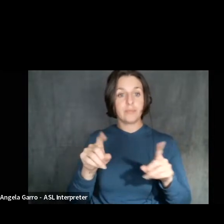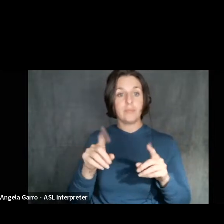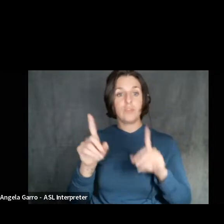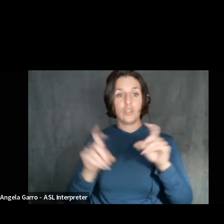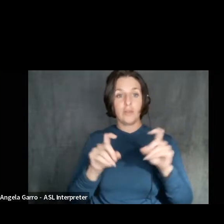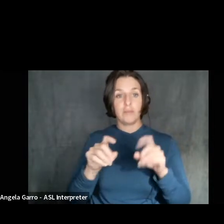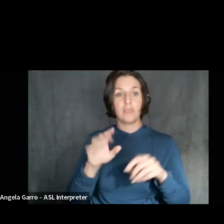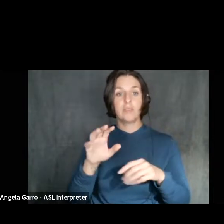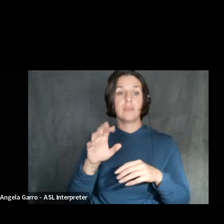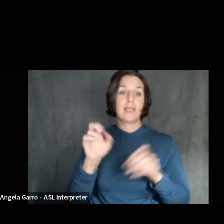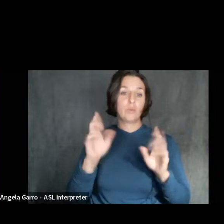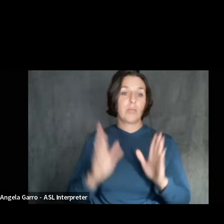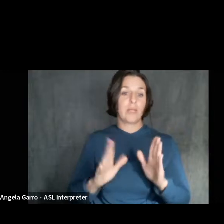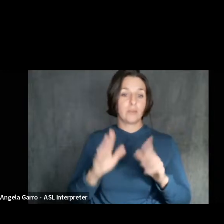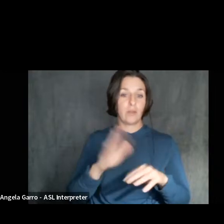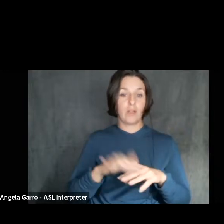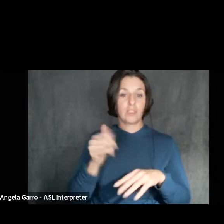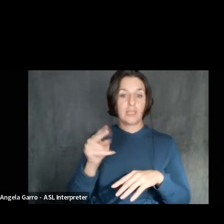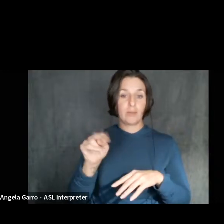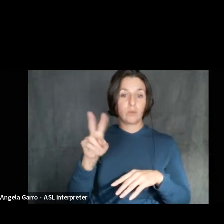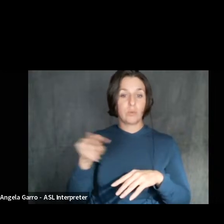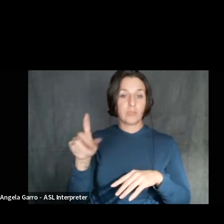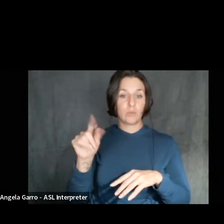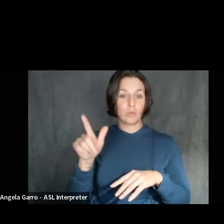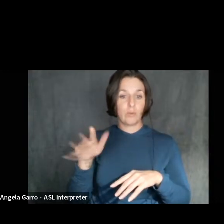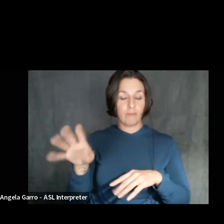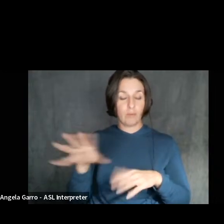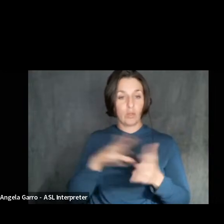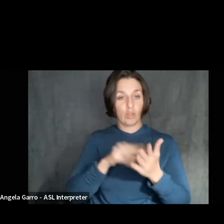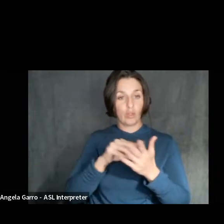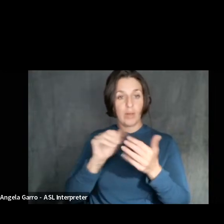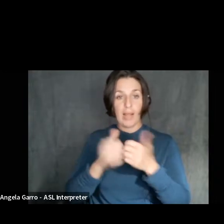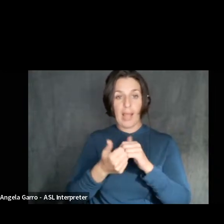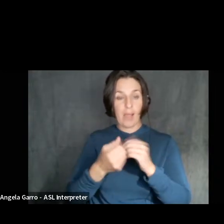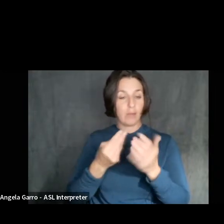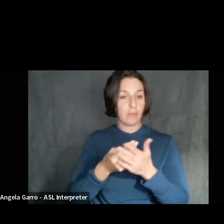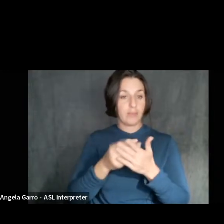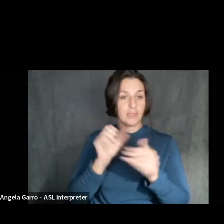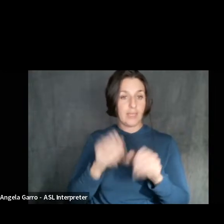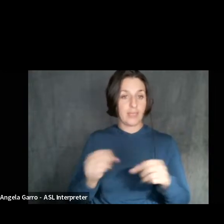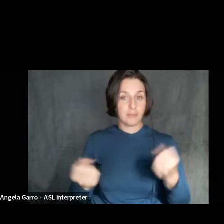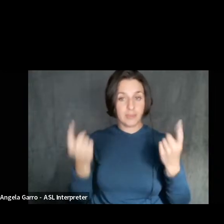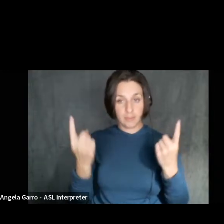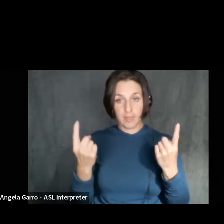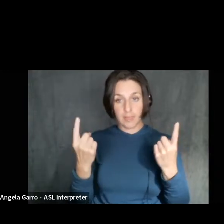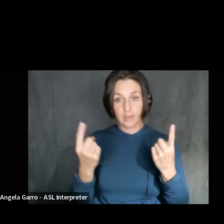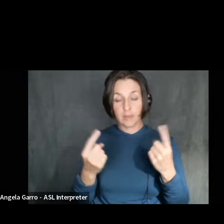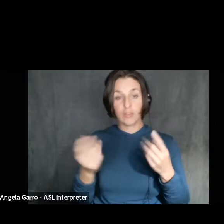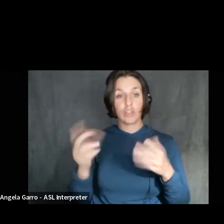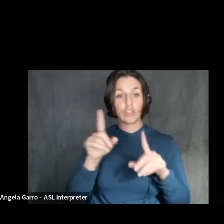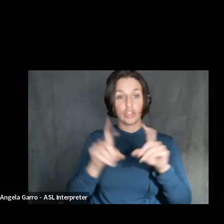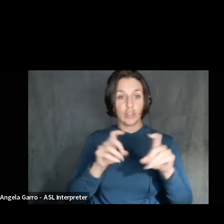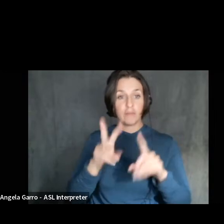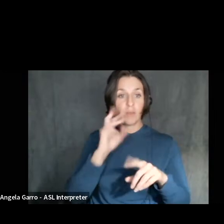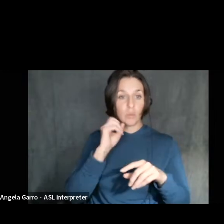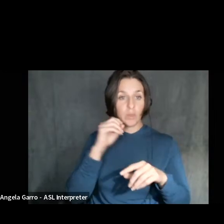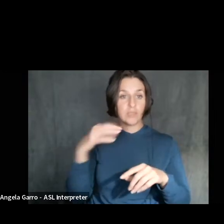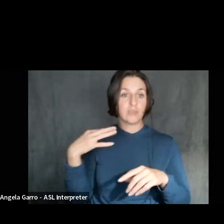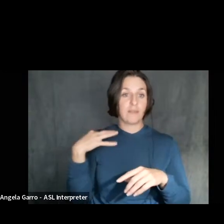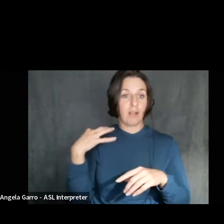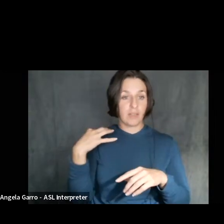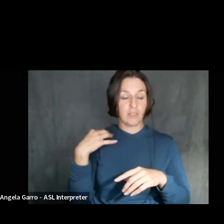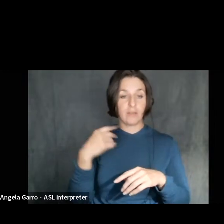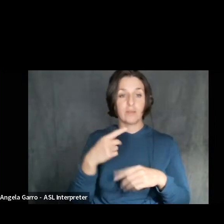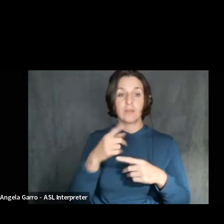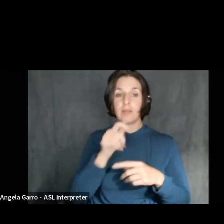on January 22nd, 2024, to learn about how these proceeds could be spent. The survey was voluntary, anonymous,